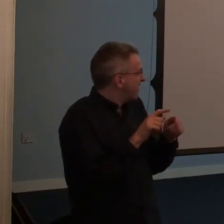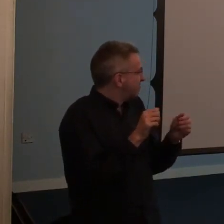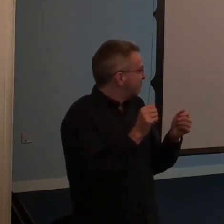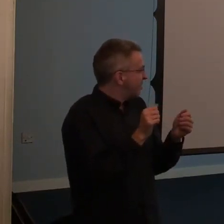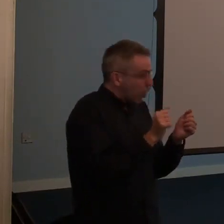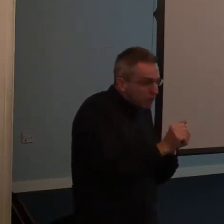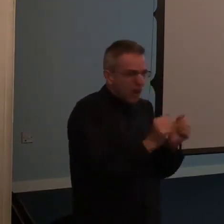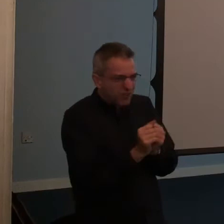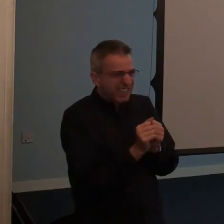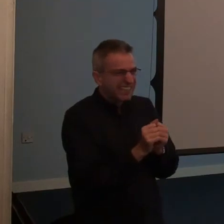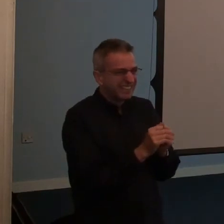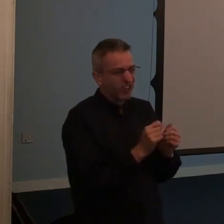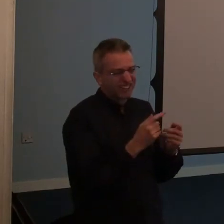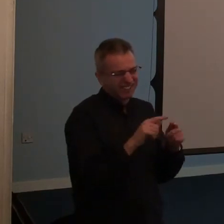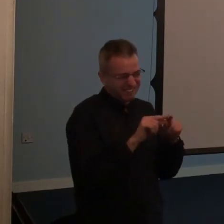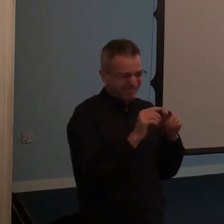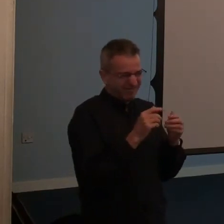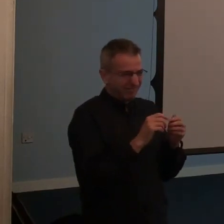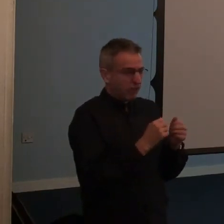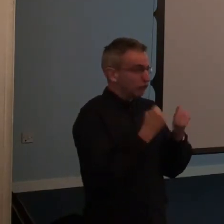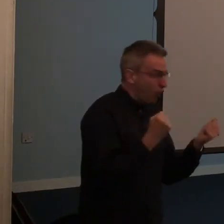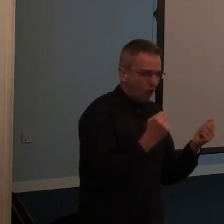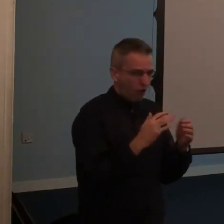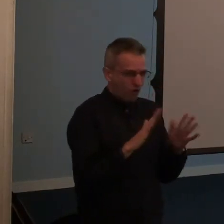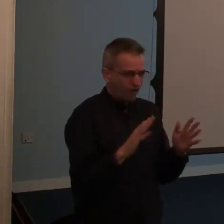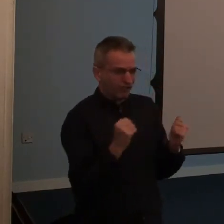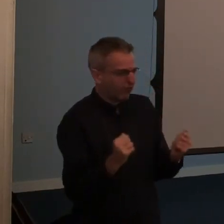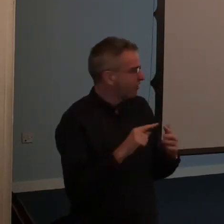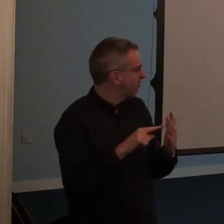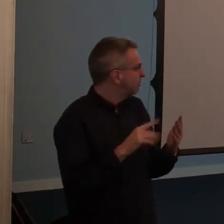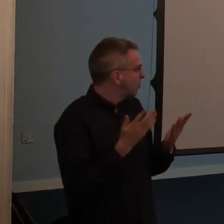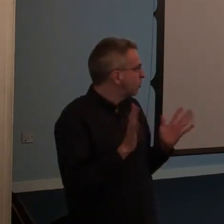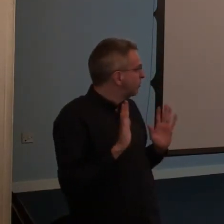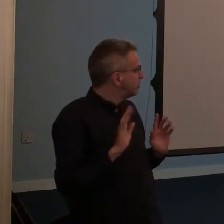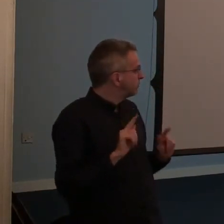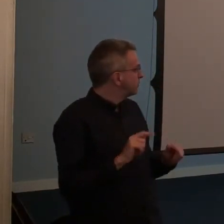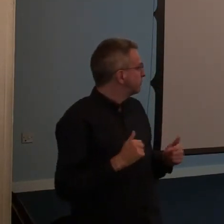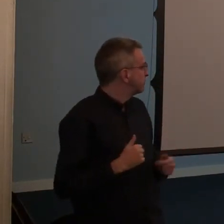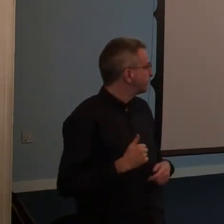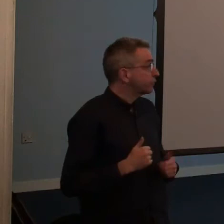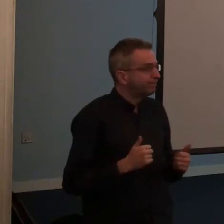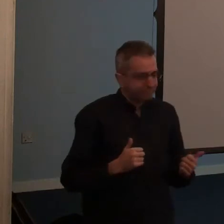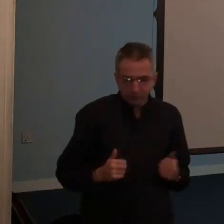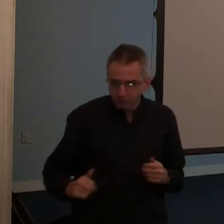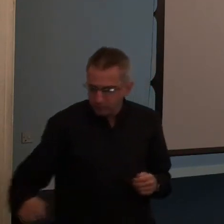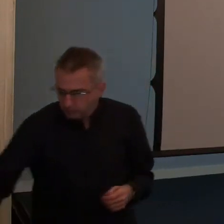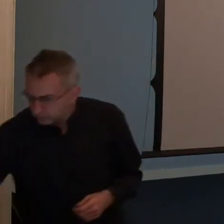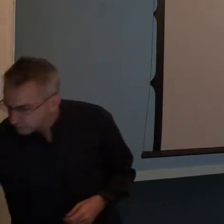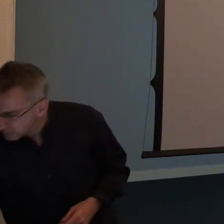down one stage in the Likert scale. So it wasn't, you know, it was from strongly